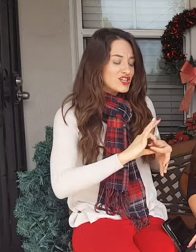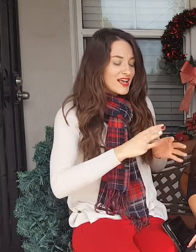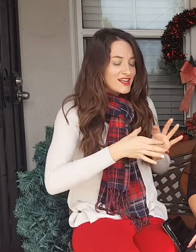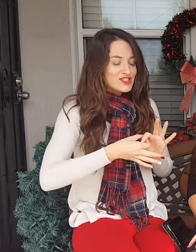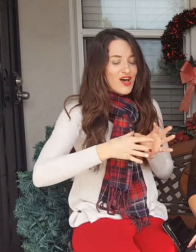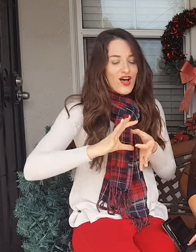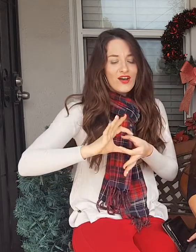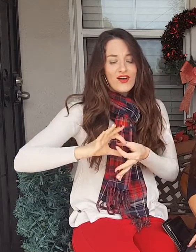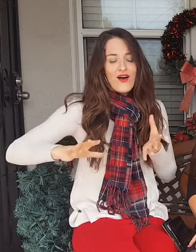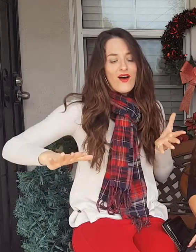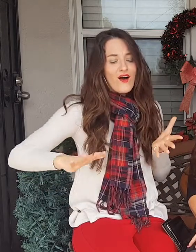Chains are